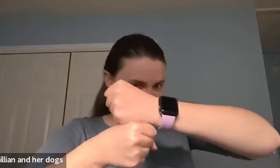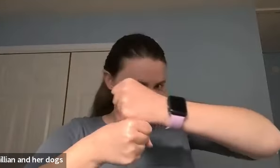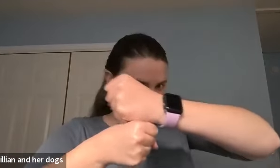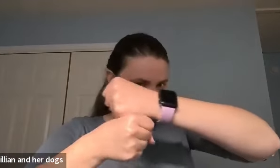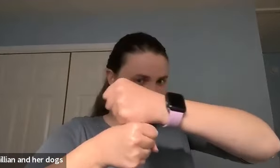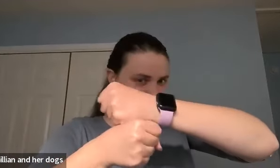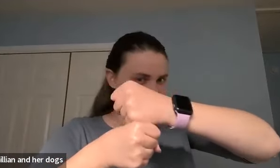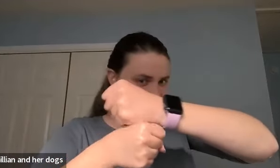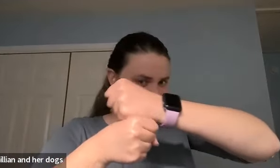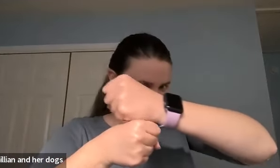coffee.